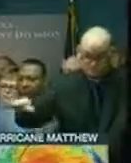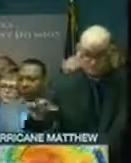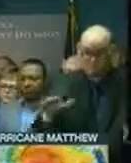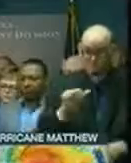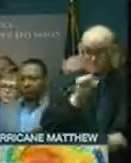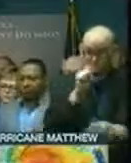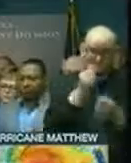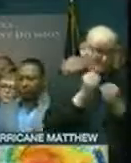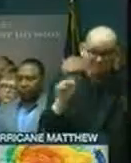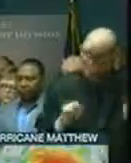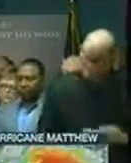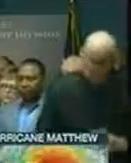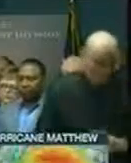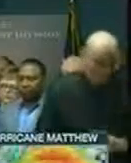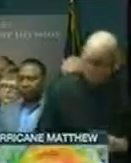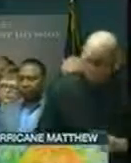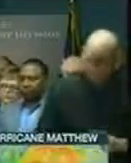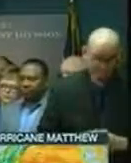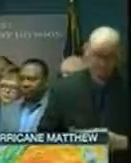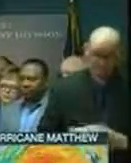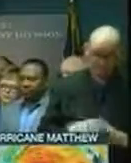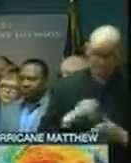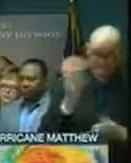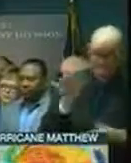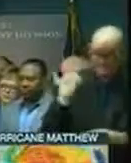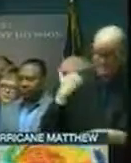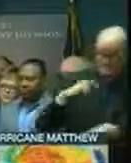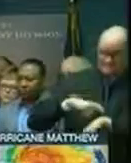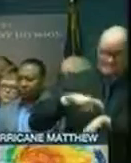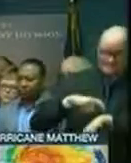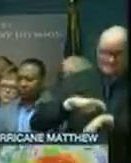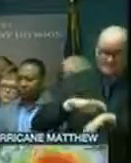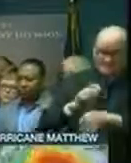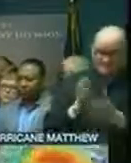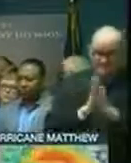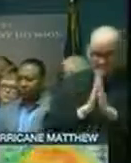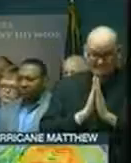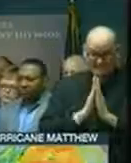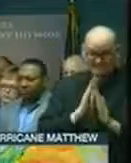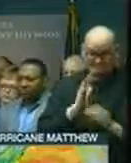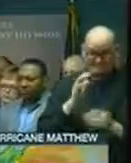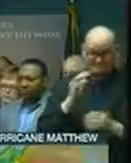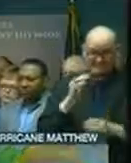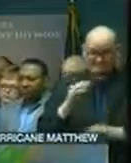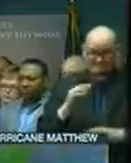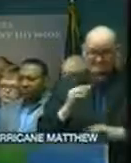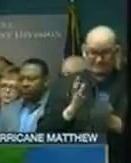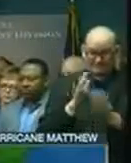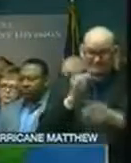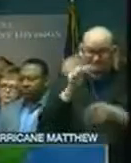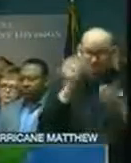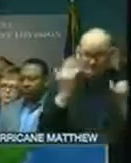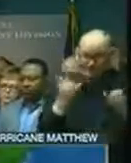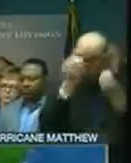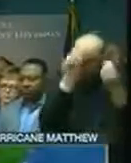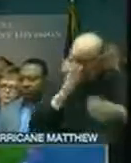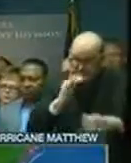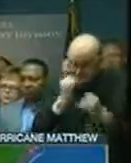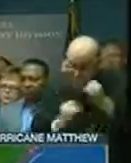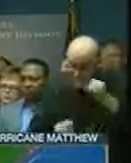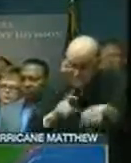hear my voice when I am asking you to evacuate. We need everybody to consider evacuating and